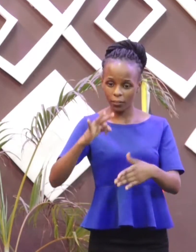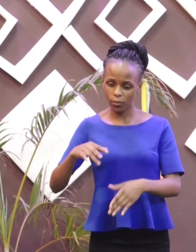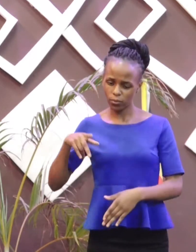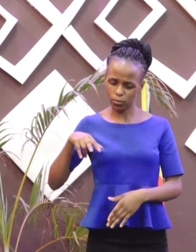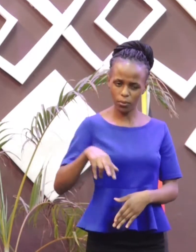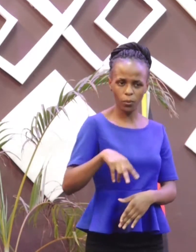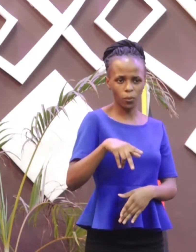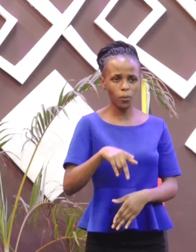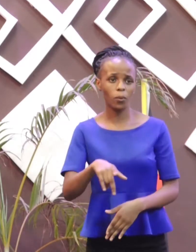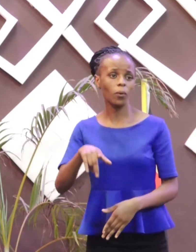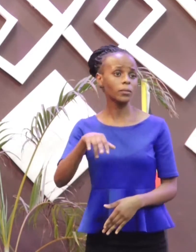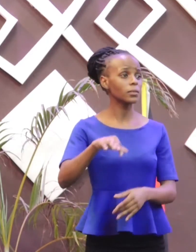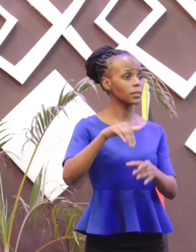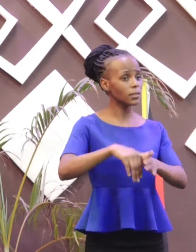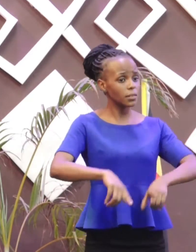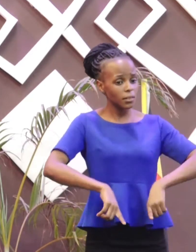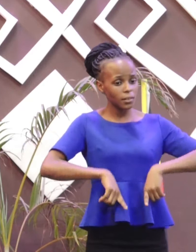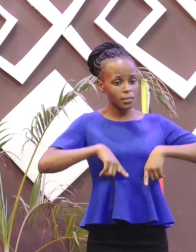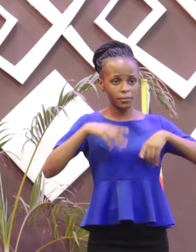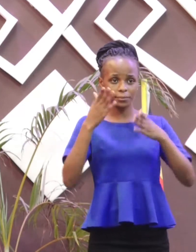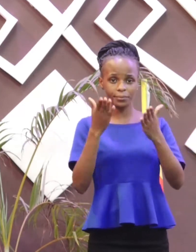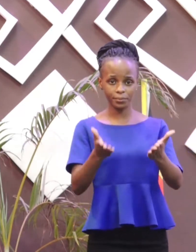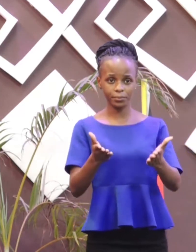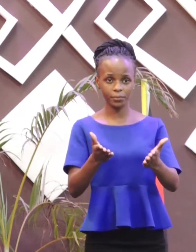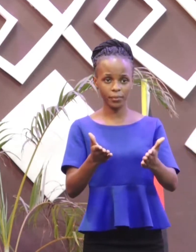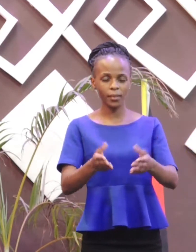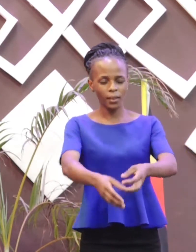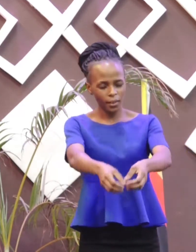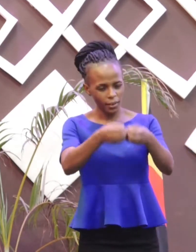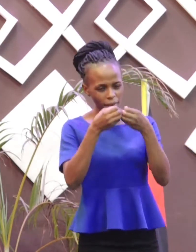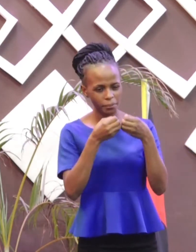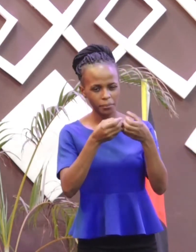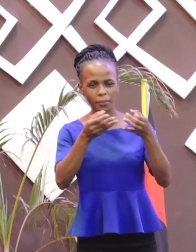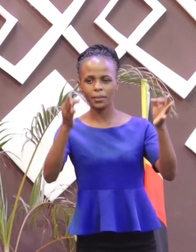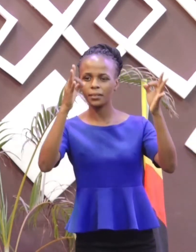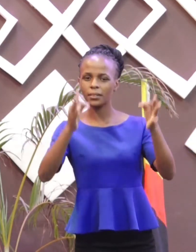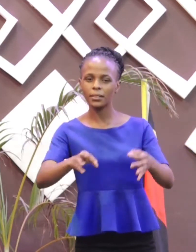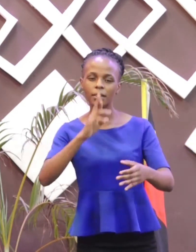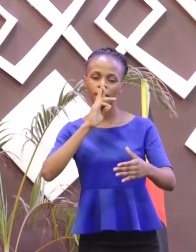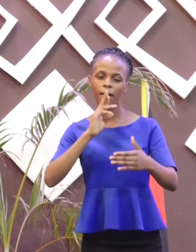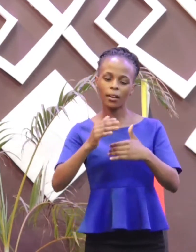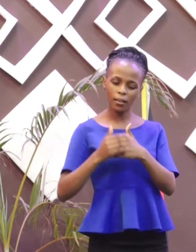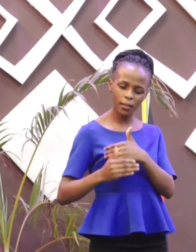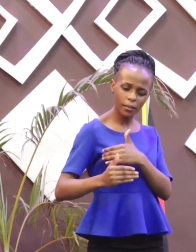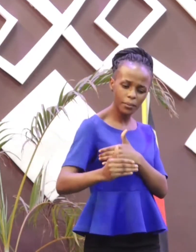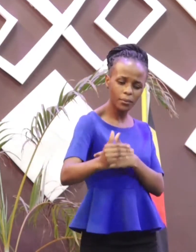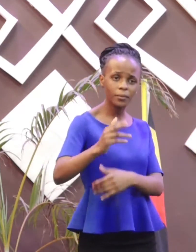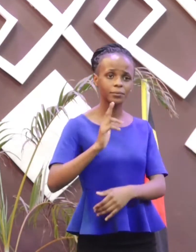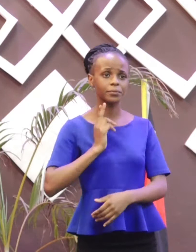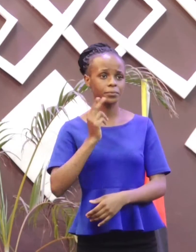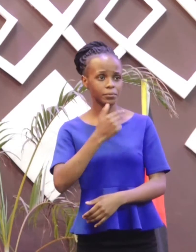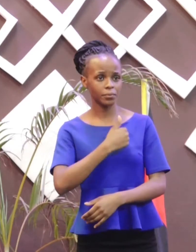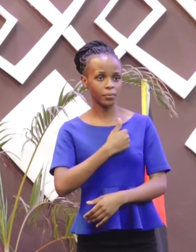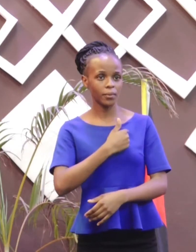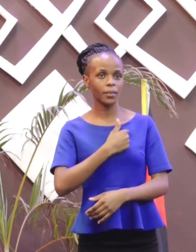lugendo lw'obulamu. When we are walking in this journey of life, binje biri mu maaso gaffe. There are many things that are before